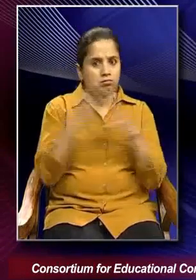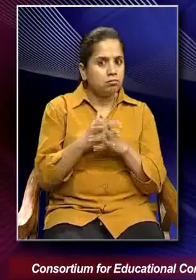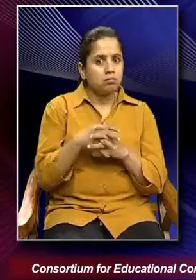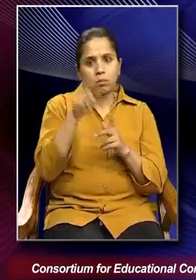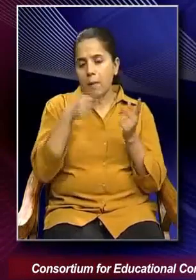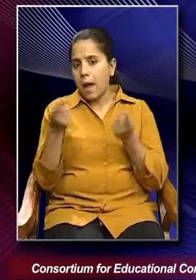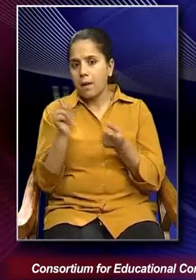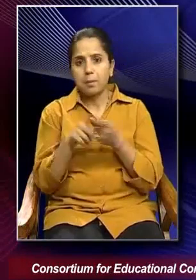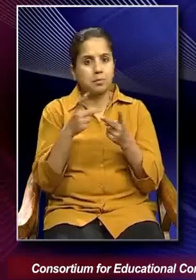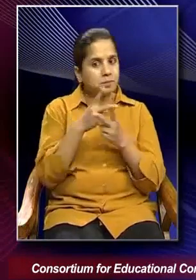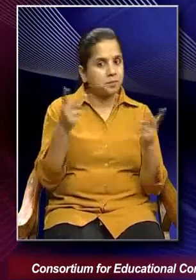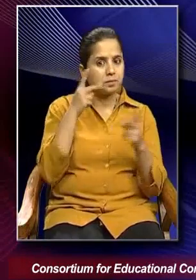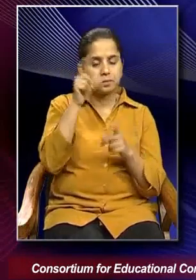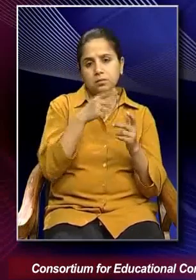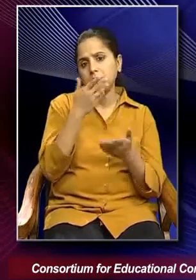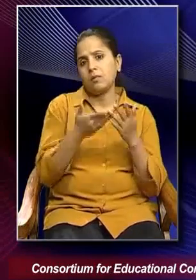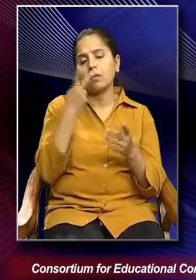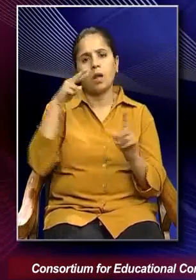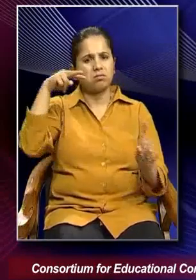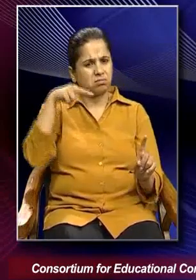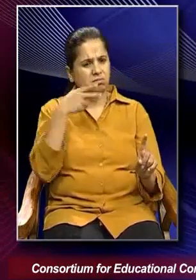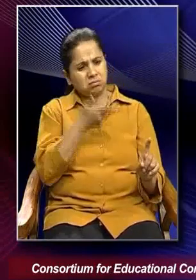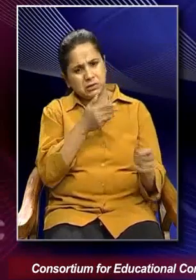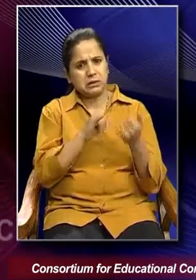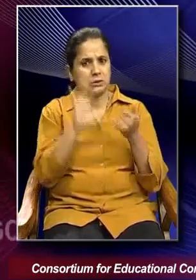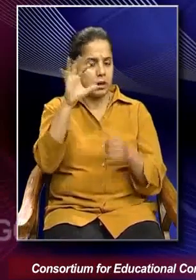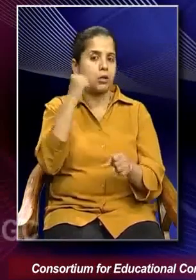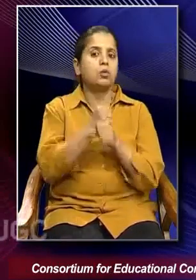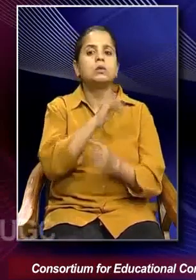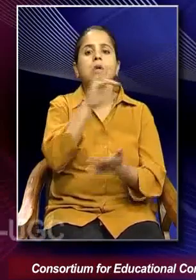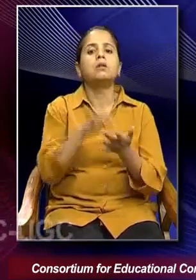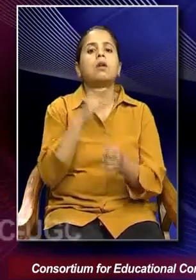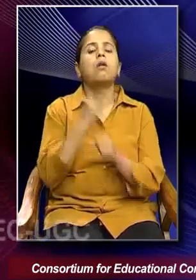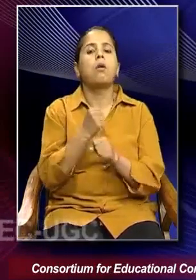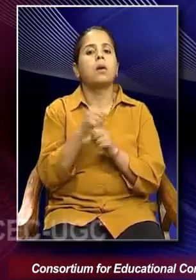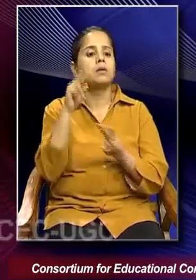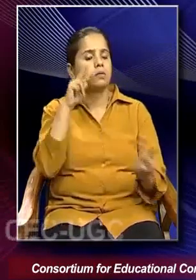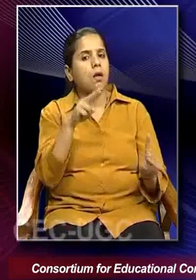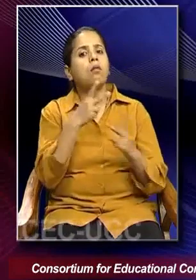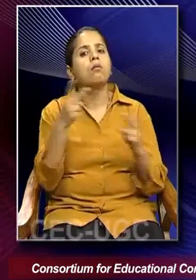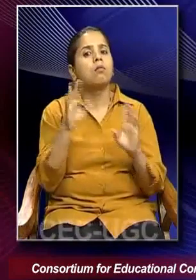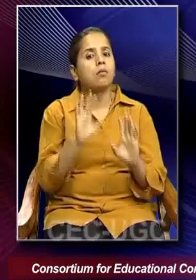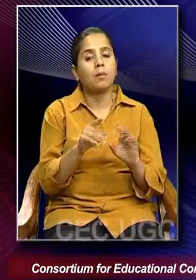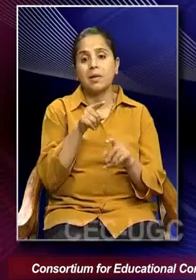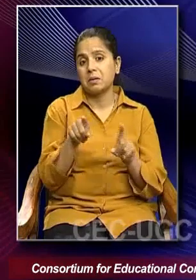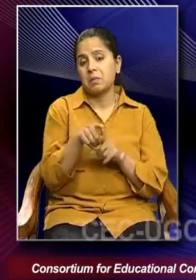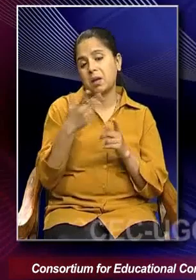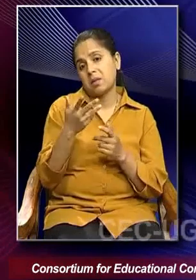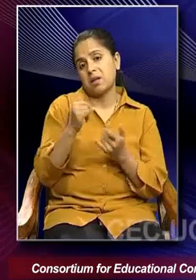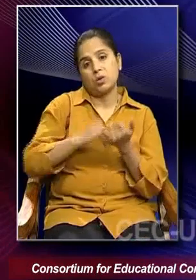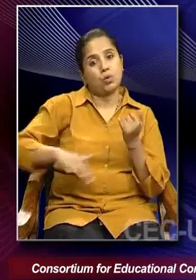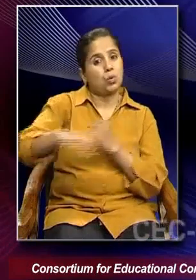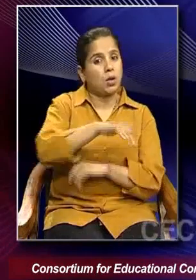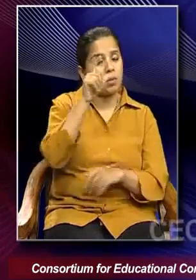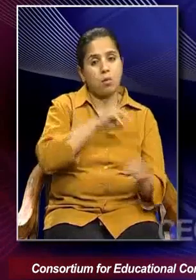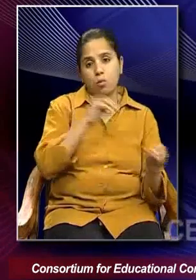is, these people may be looked after by the state and central governments. So, and this way, maybe the situation of migrants